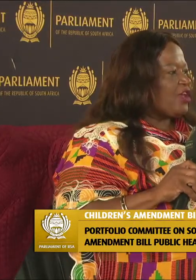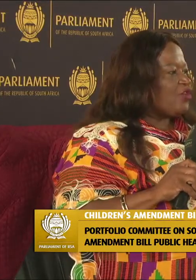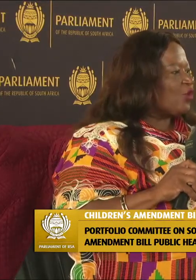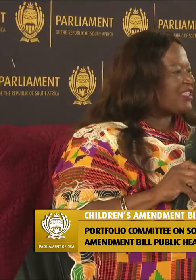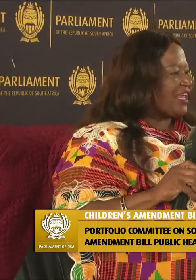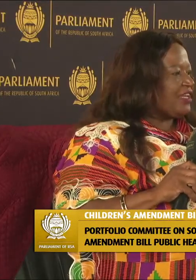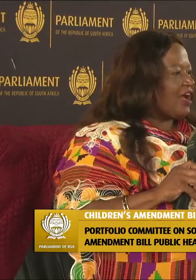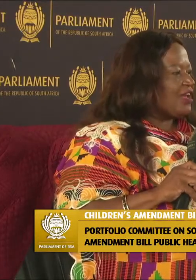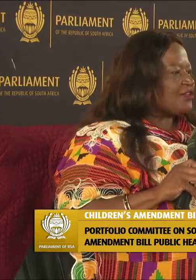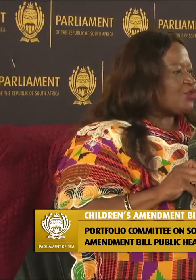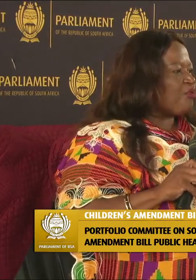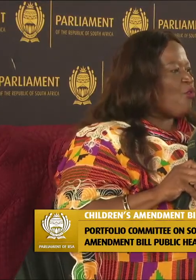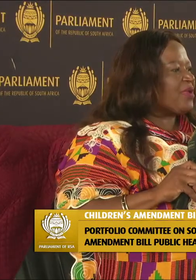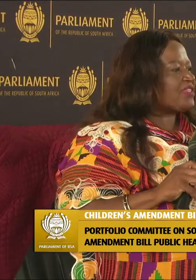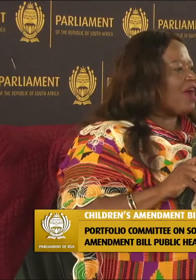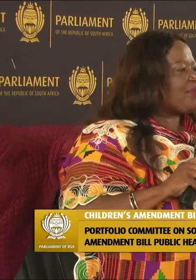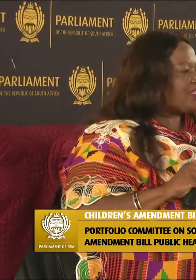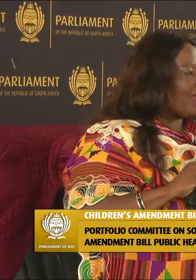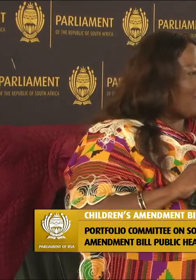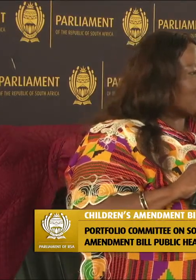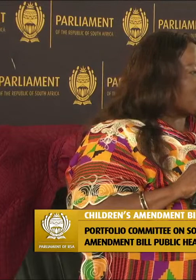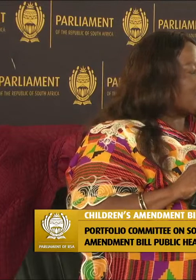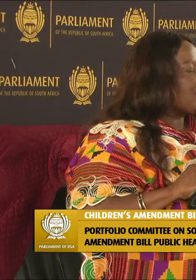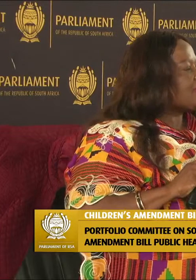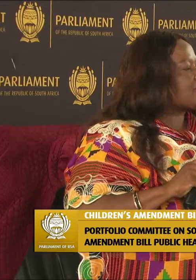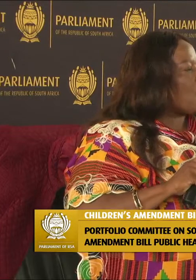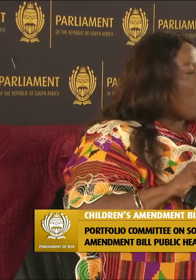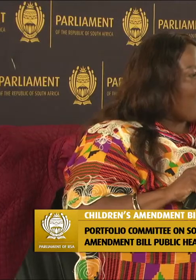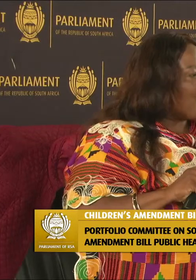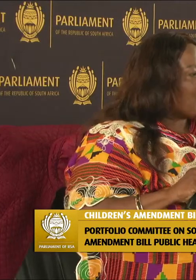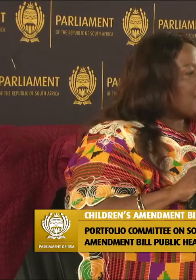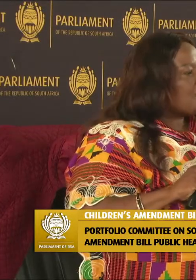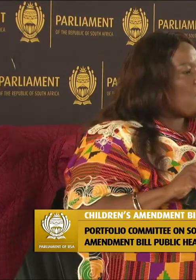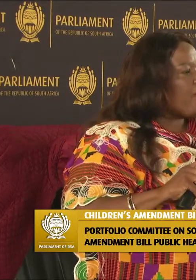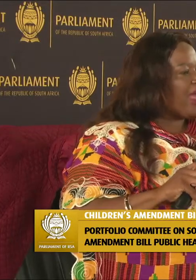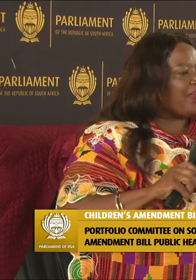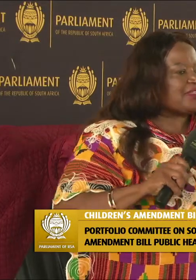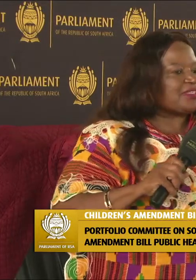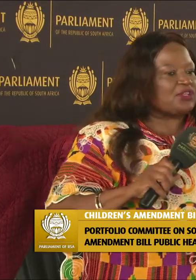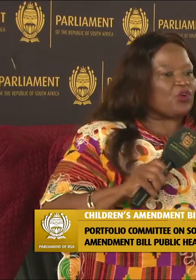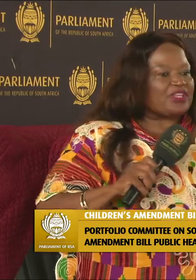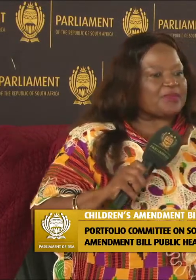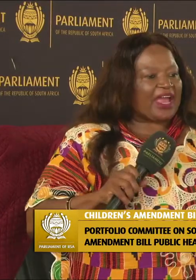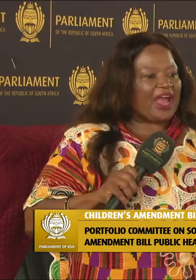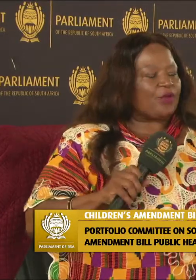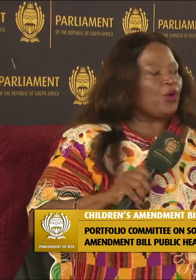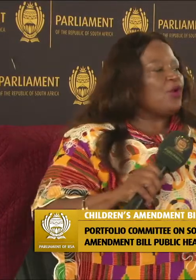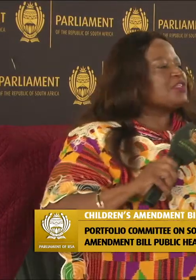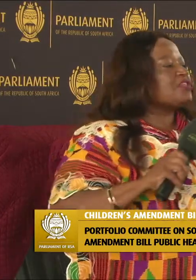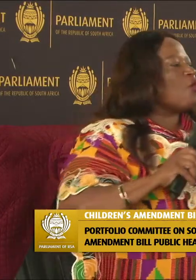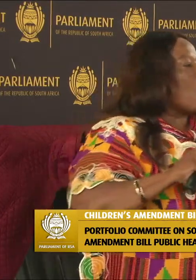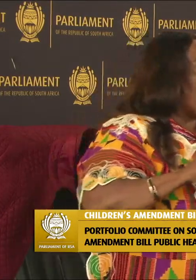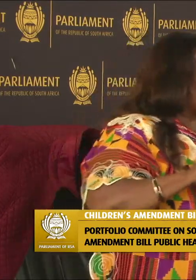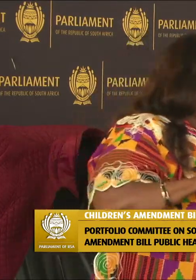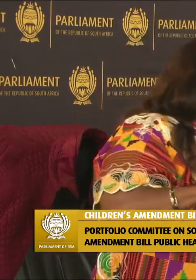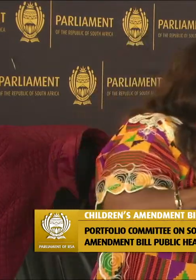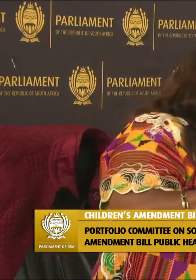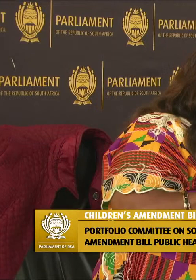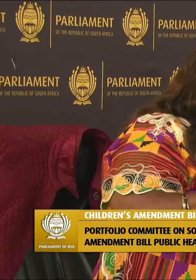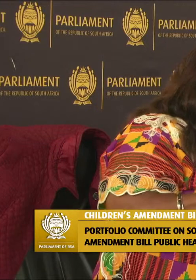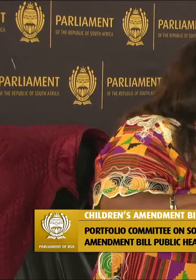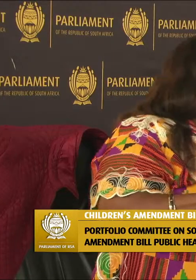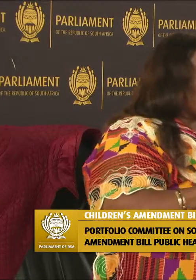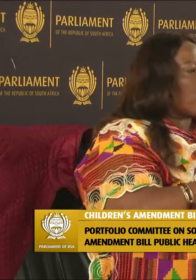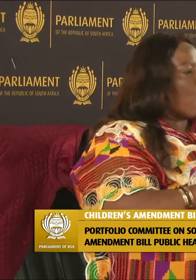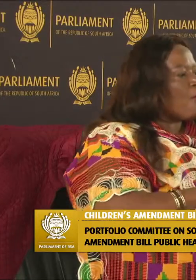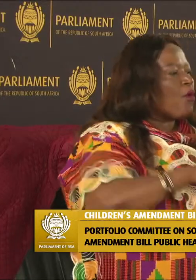district yokugcina siphume sihambe siye eGauteng. Sizawuhamba siyobeka lezi zinto nizibekayo, siyowuhambisa lo